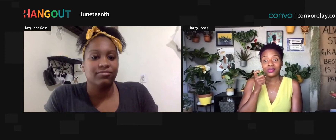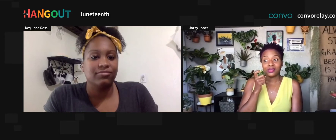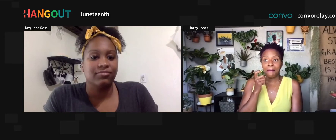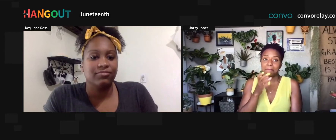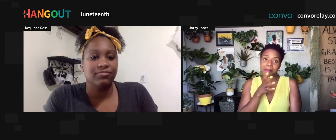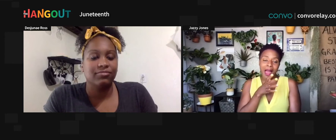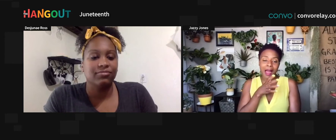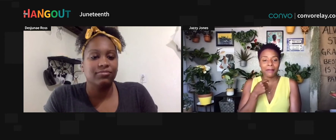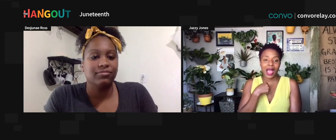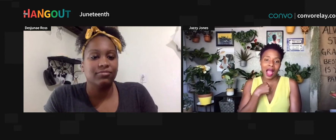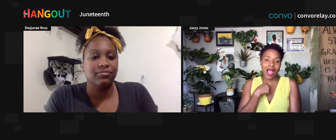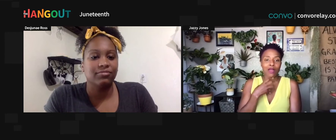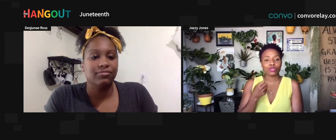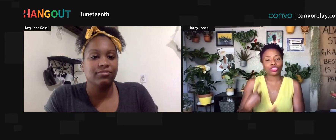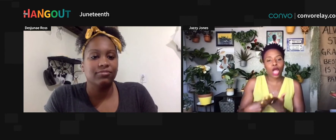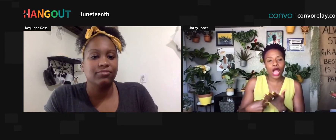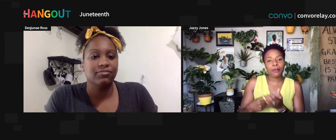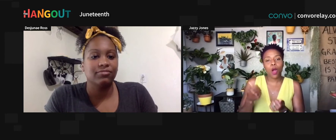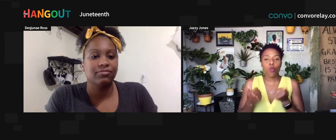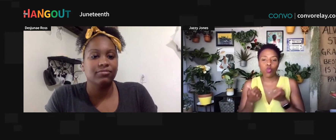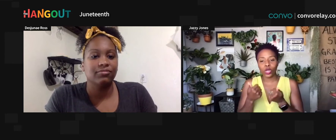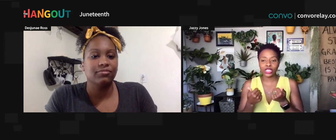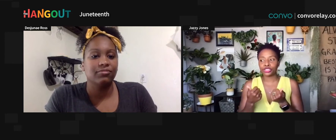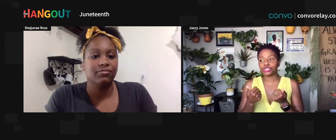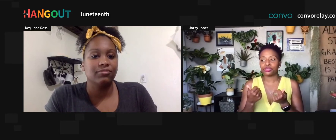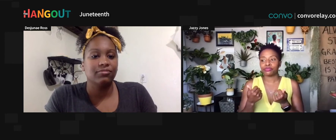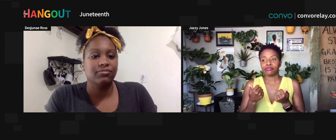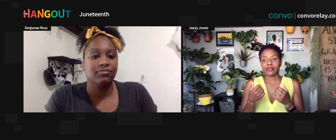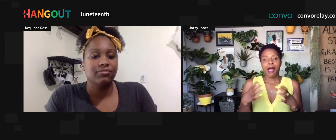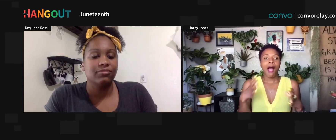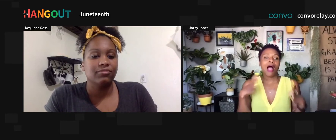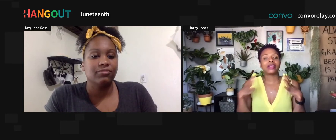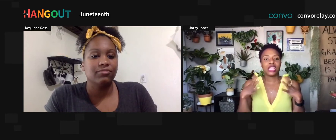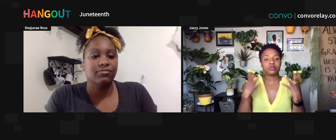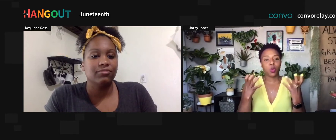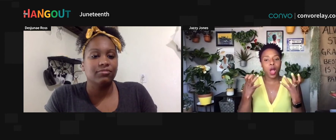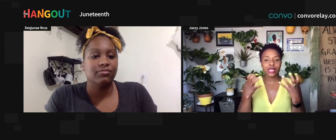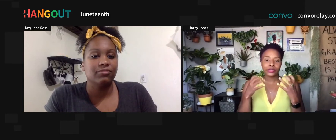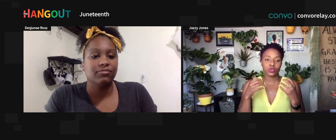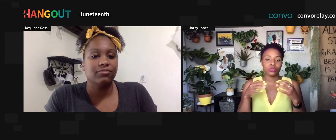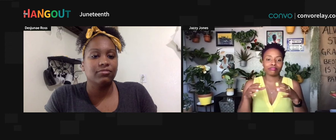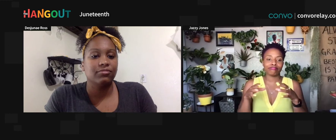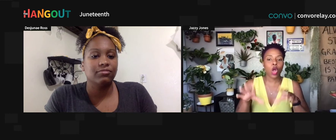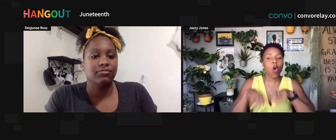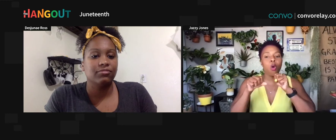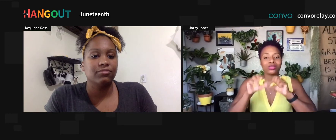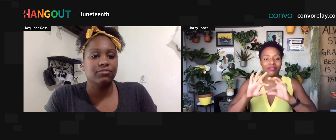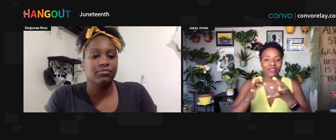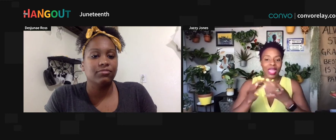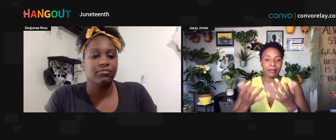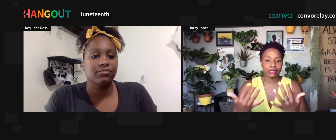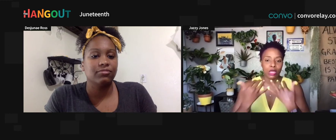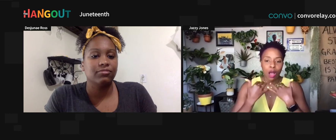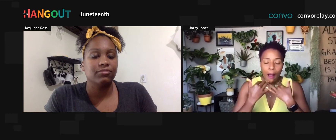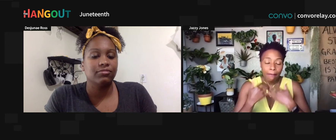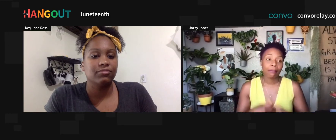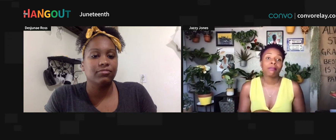because I've had it with my mother recently. And mom and I talk about which